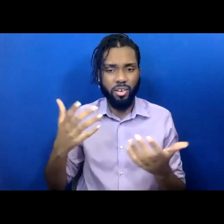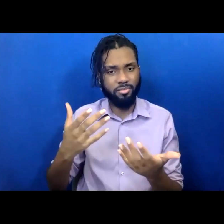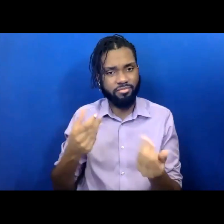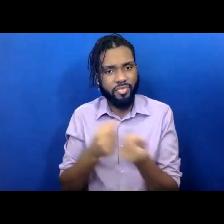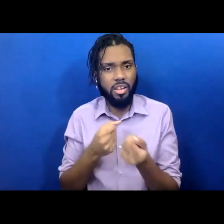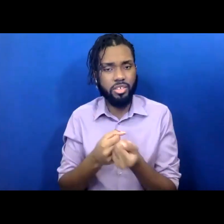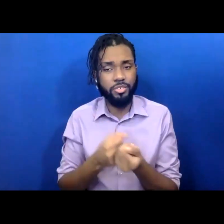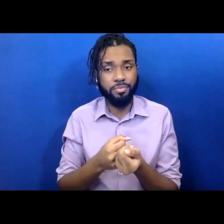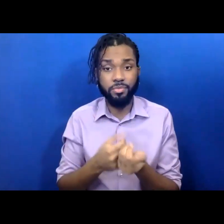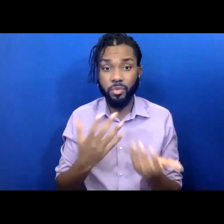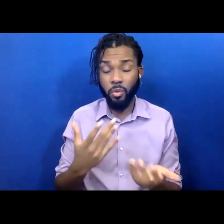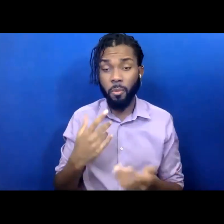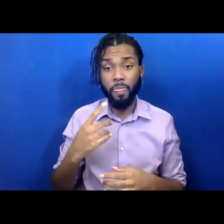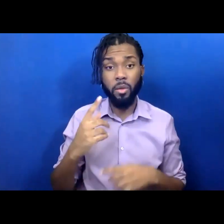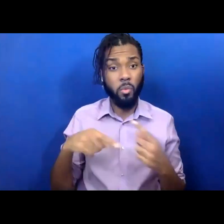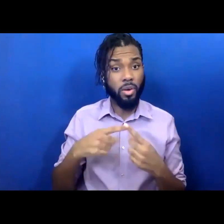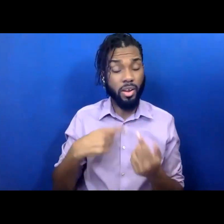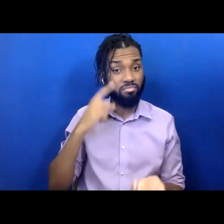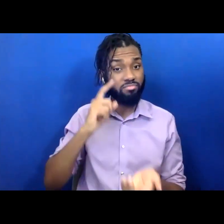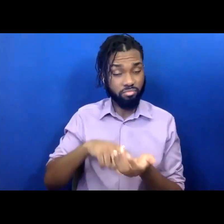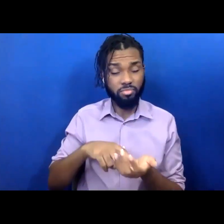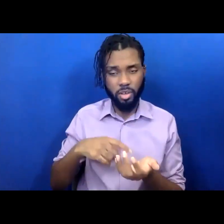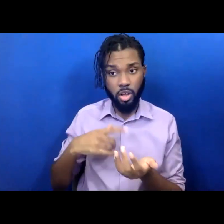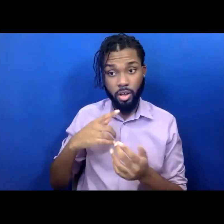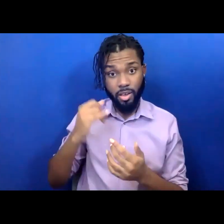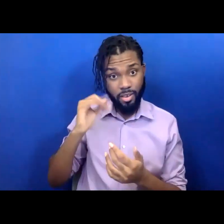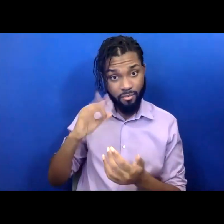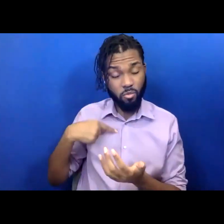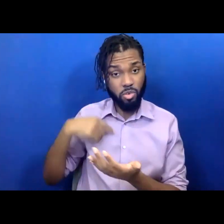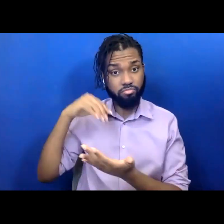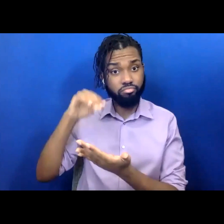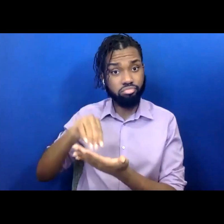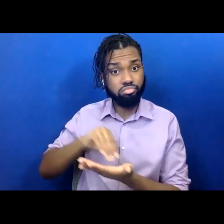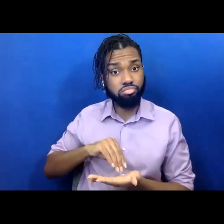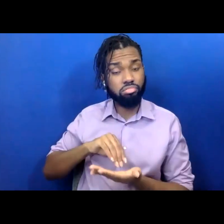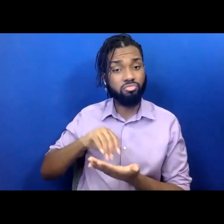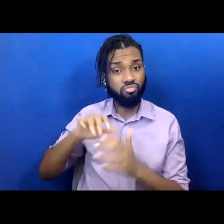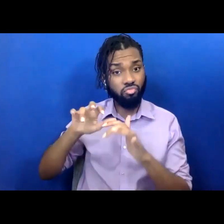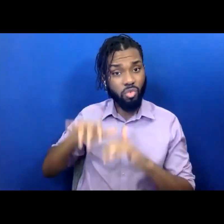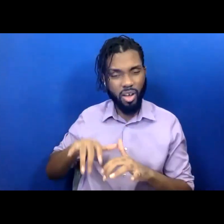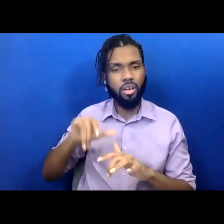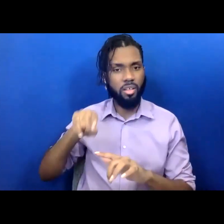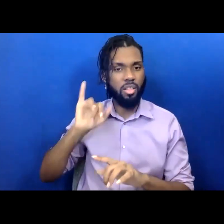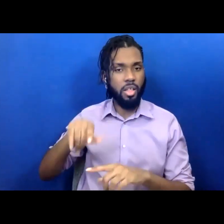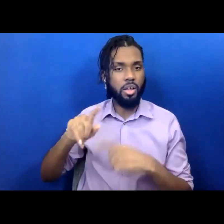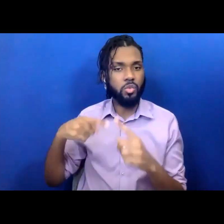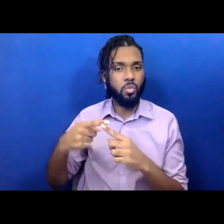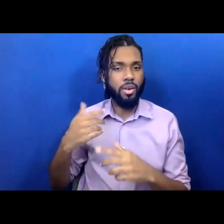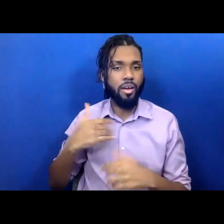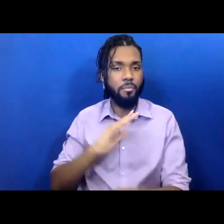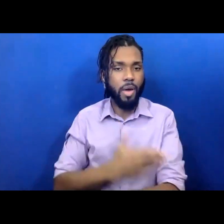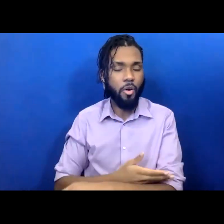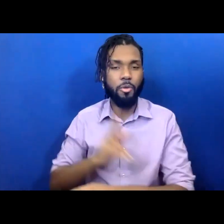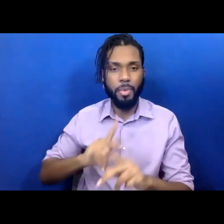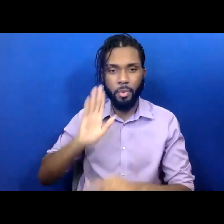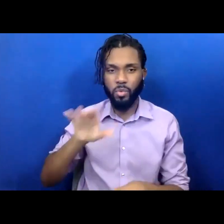found is that when things are put in writing in these particular contexts, they have a lot of power. This is when people take them seriously, is when